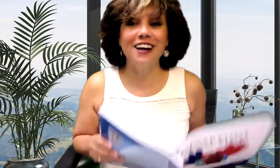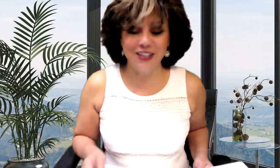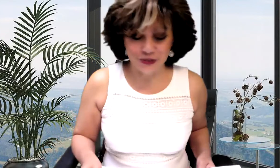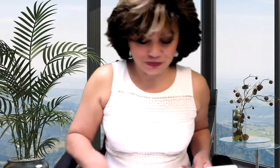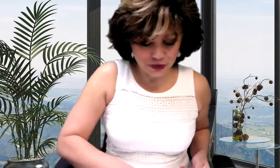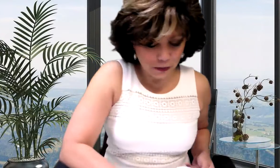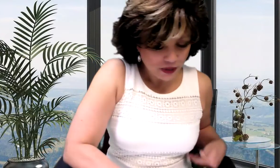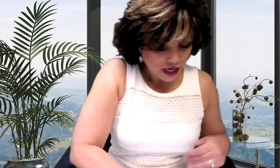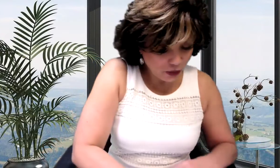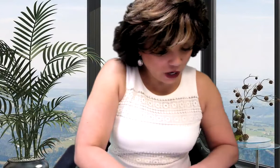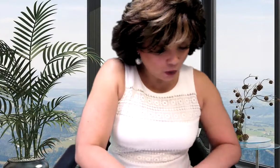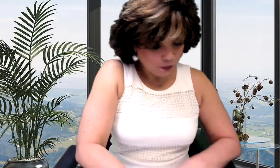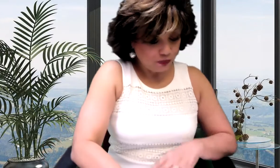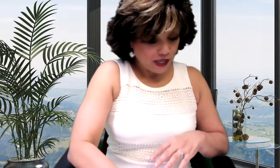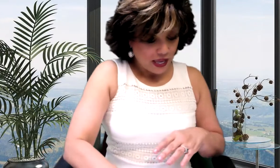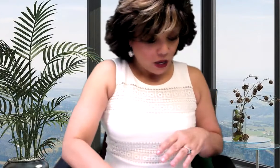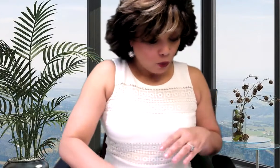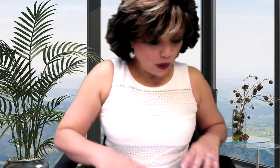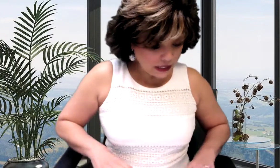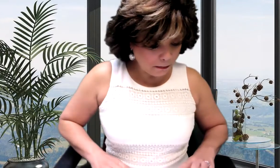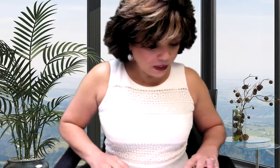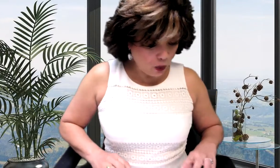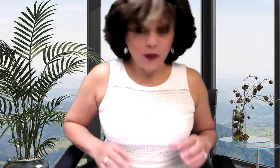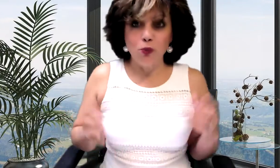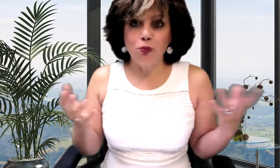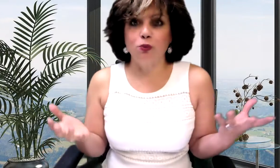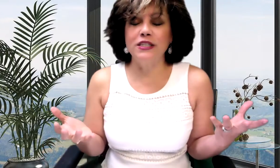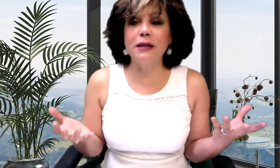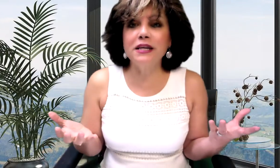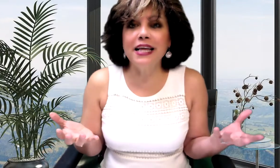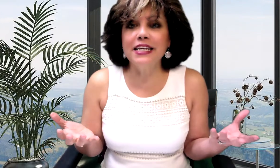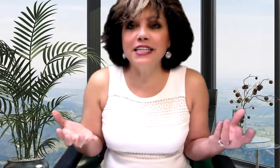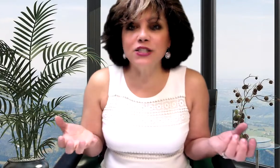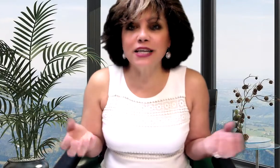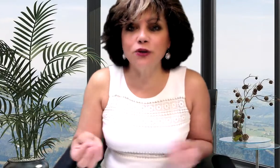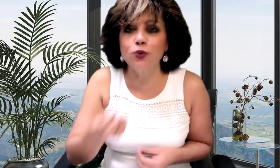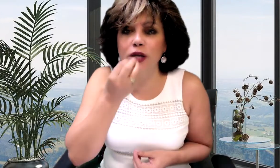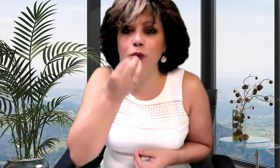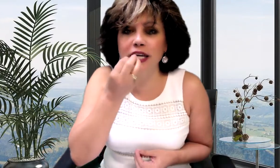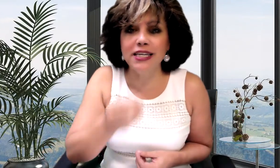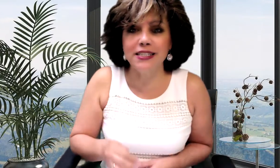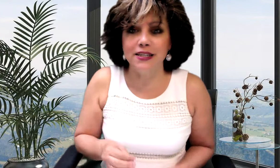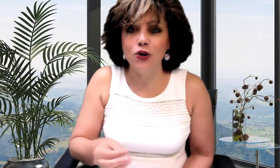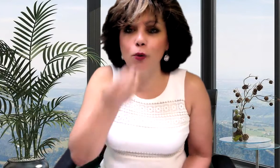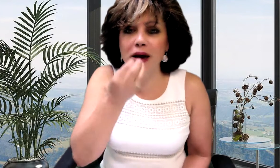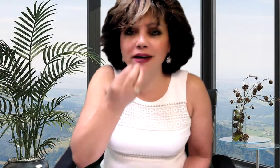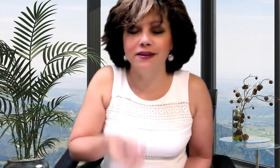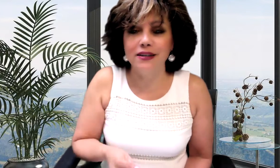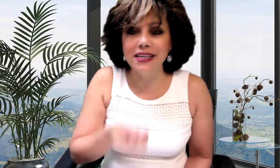toddler. So here we go. What's a big one? What is something that they need to tell you? They want to eat, comer,